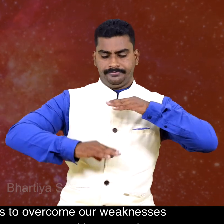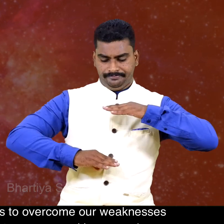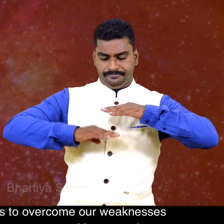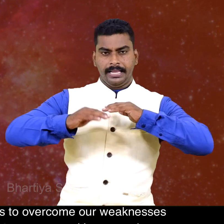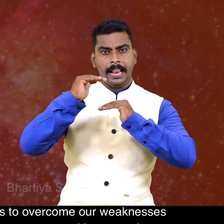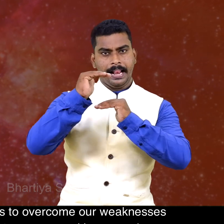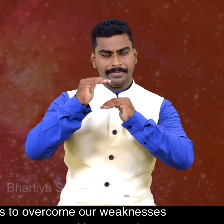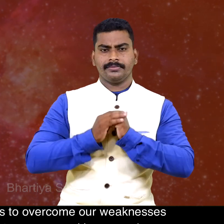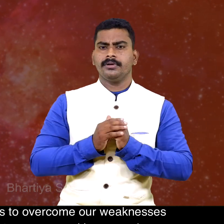excel in our work.